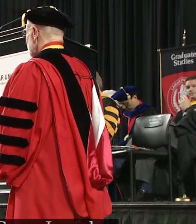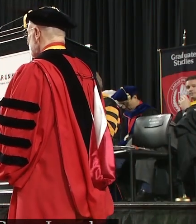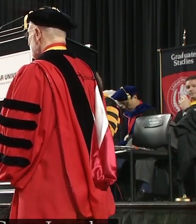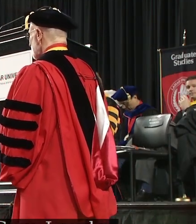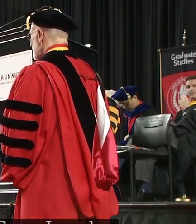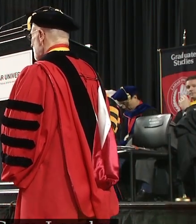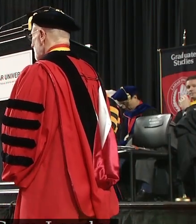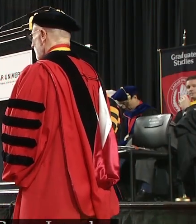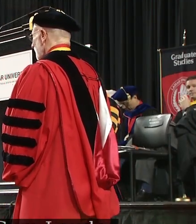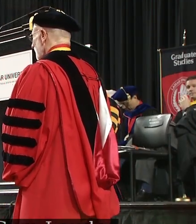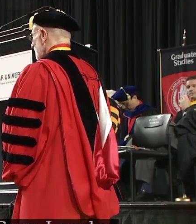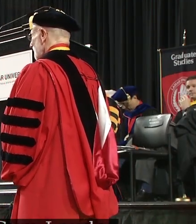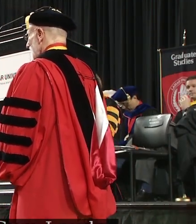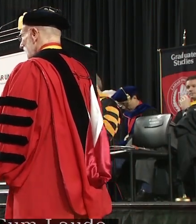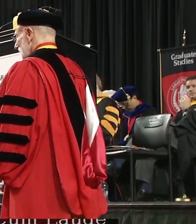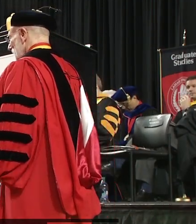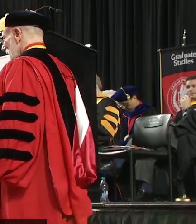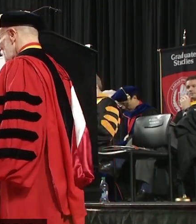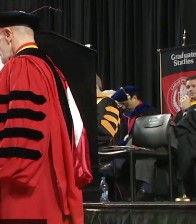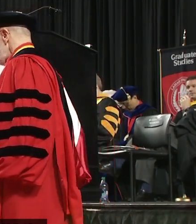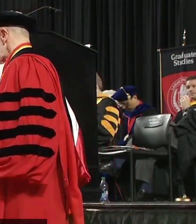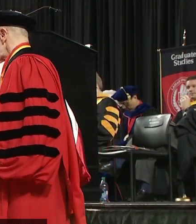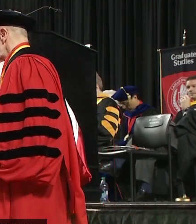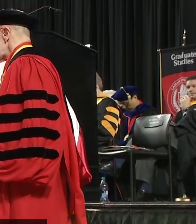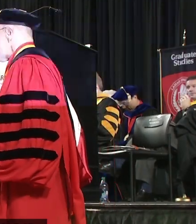Jace A. Samuel.